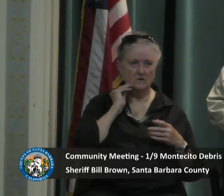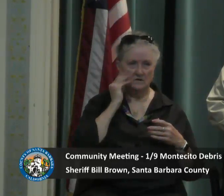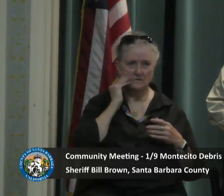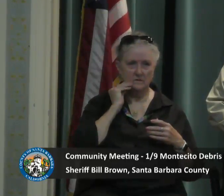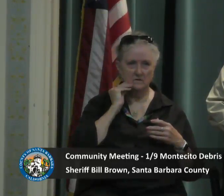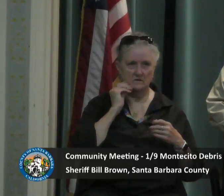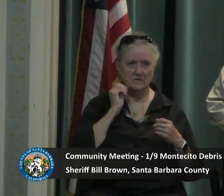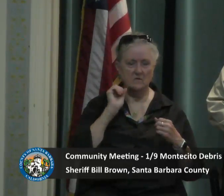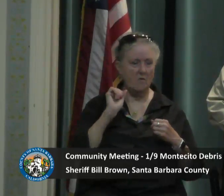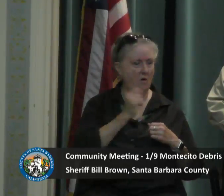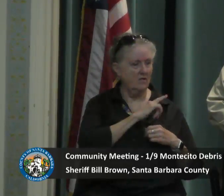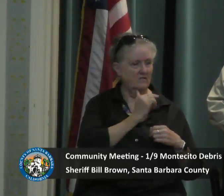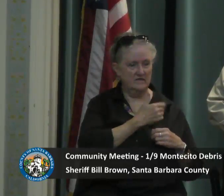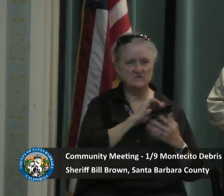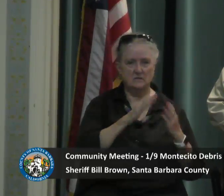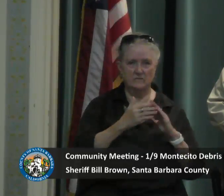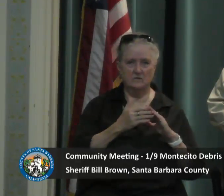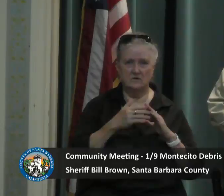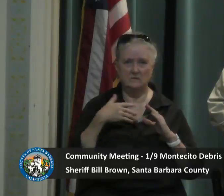All of us.